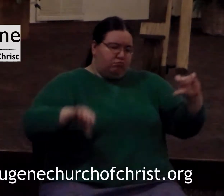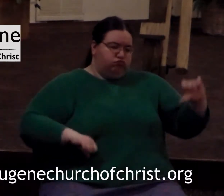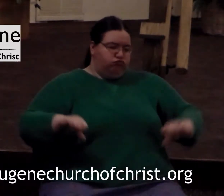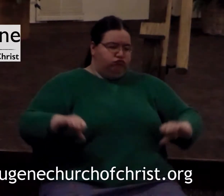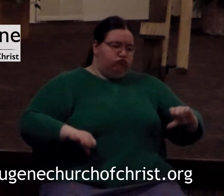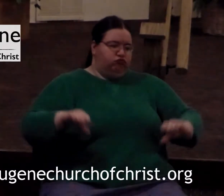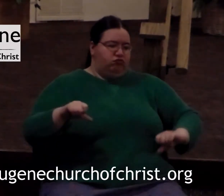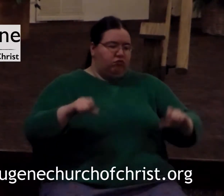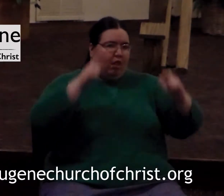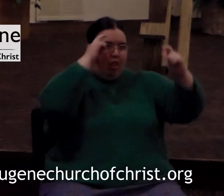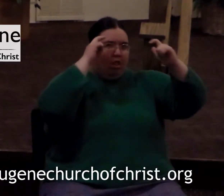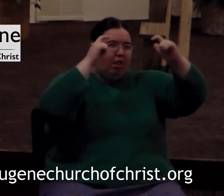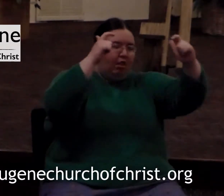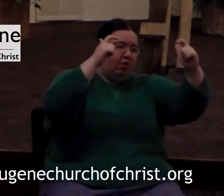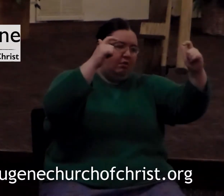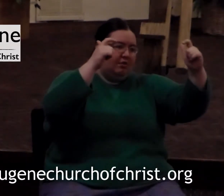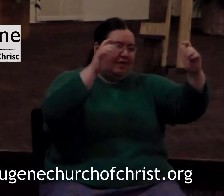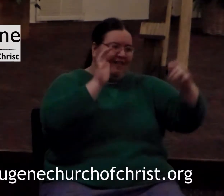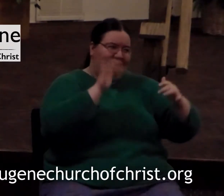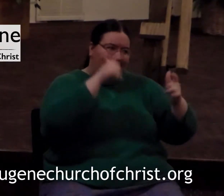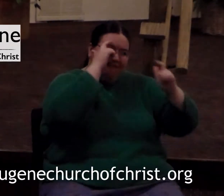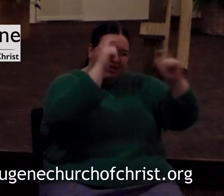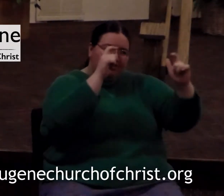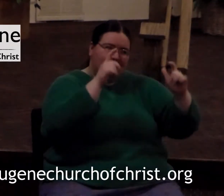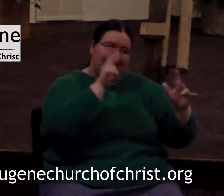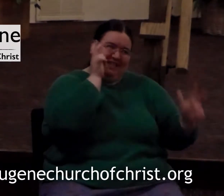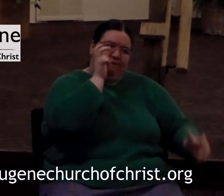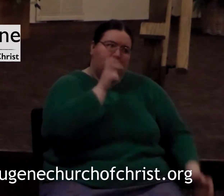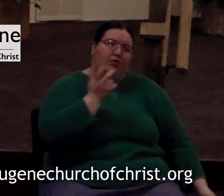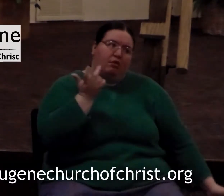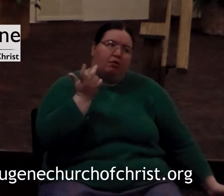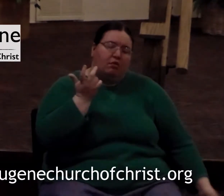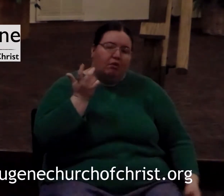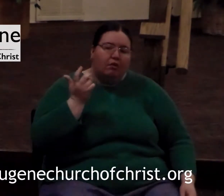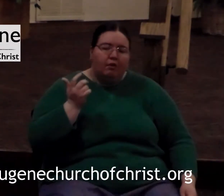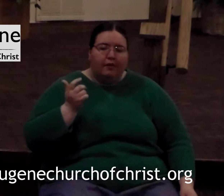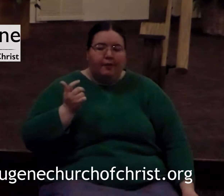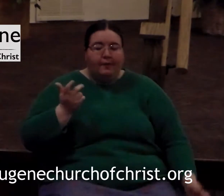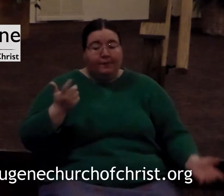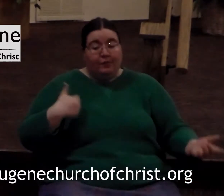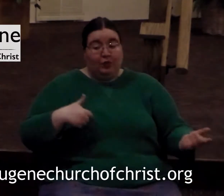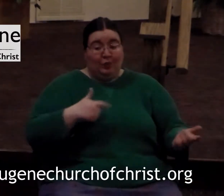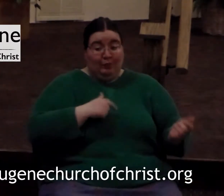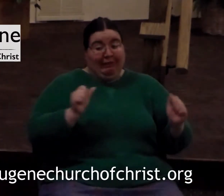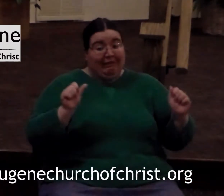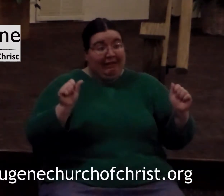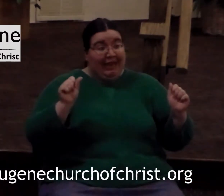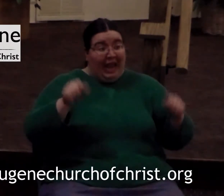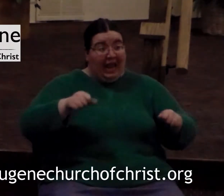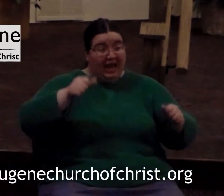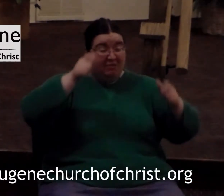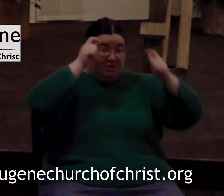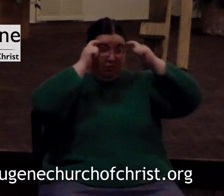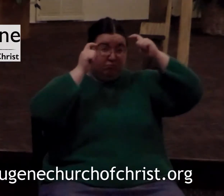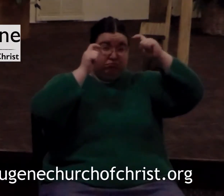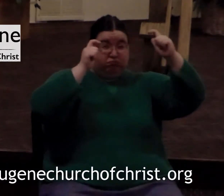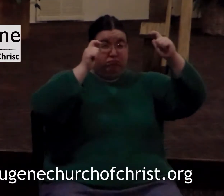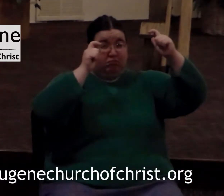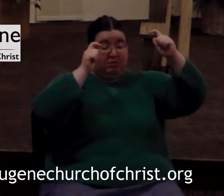that's appearances, sometimes that's what it is. We can be arrogant folks in the sense that we feel that we have everything